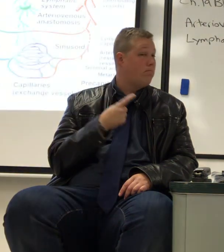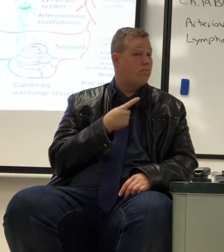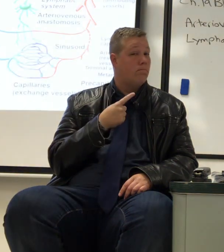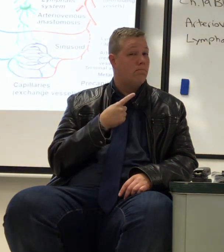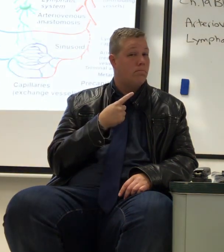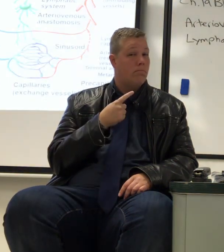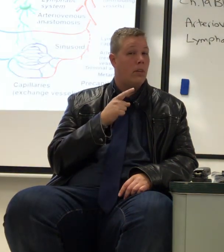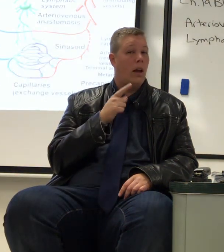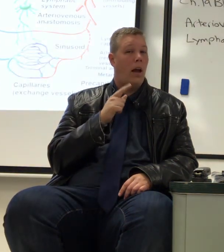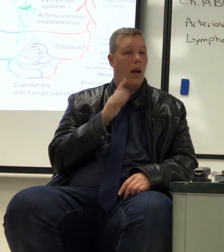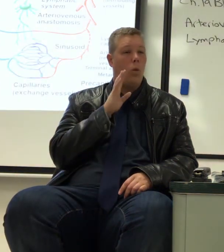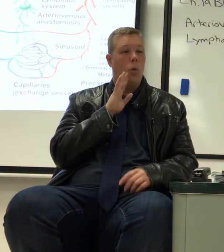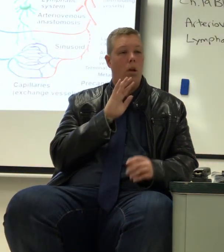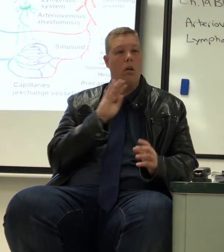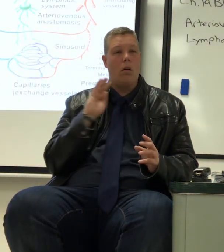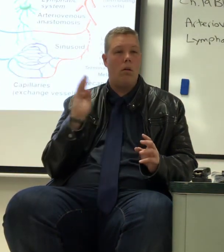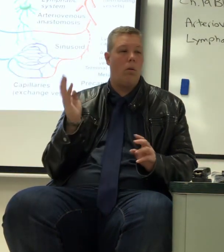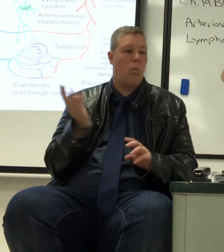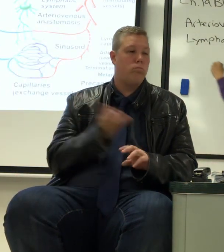and return it to venous blood.